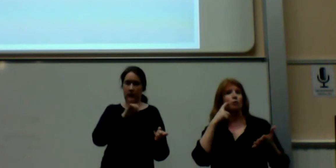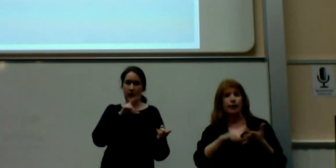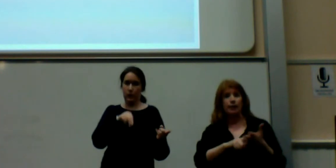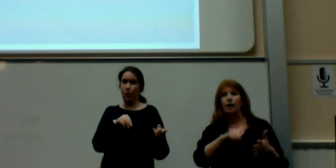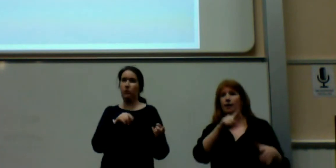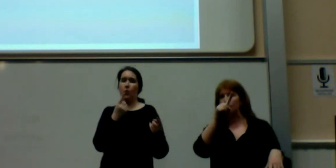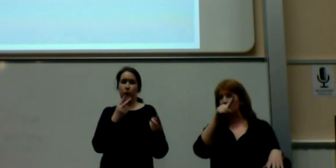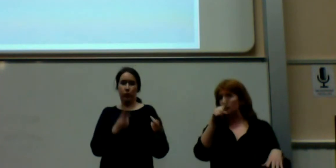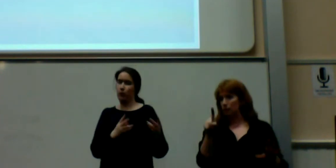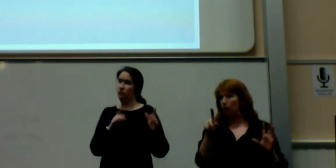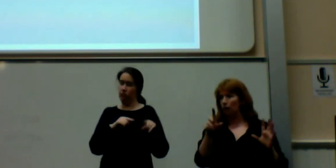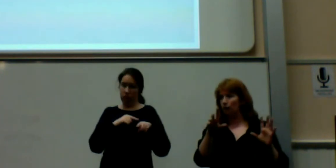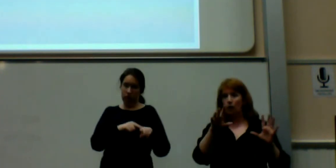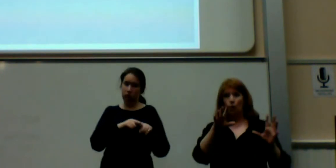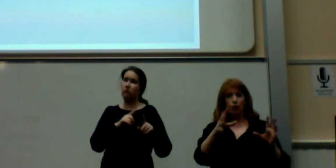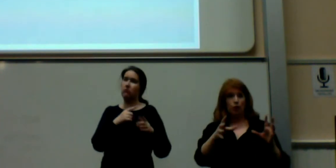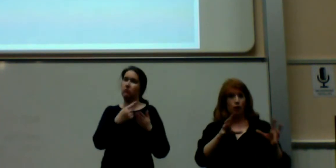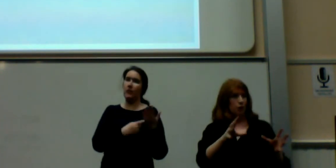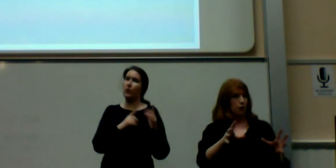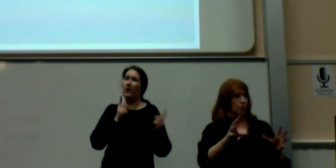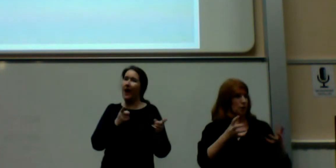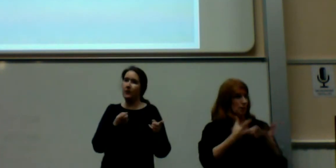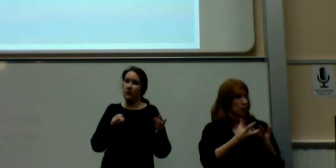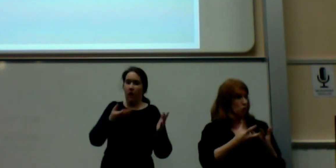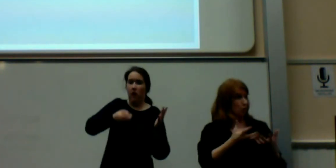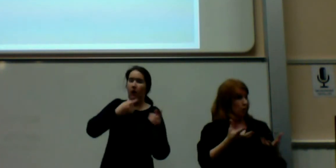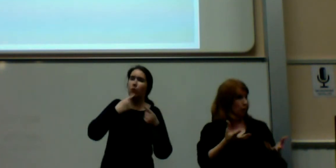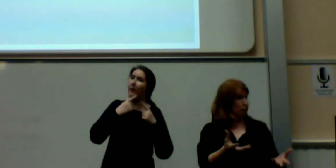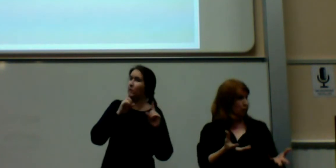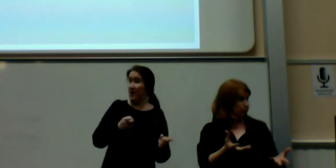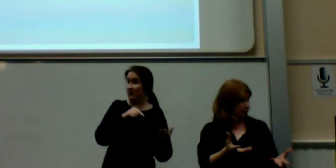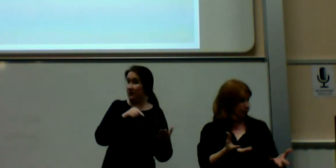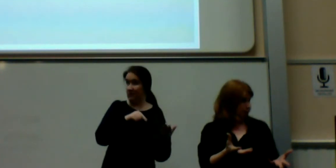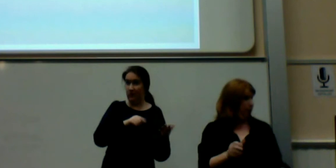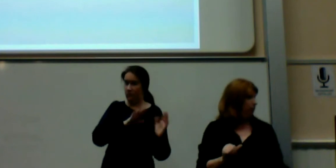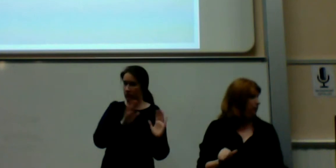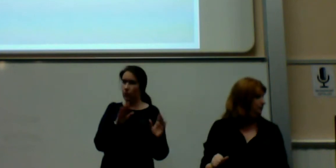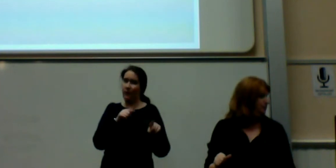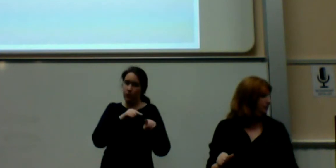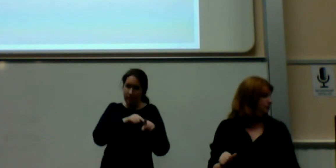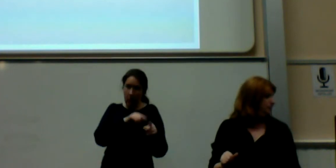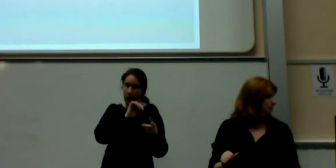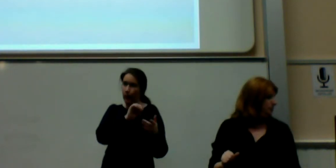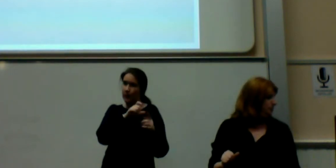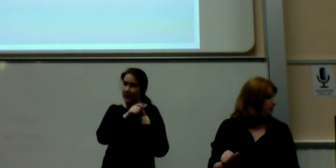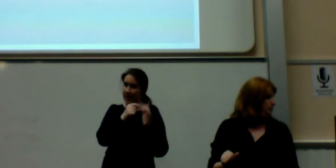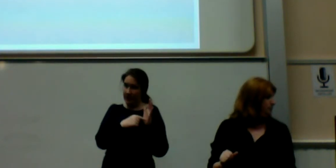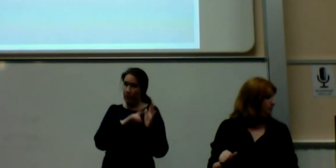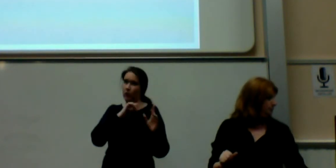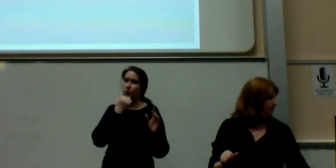You only recognize and tick off what you feel is commensurate with your way of thinking.